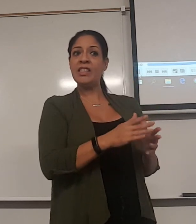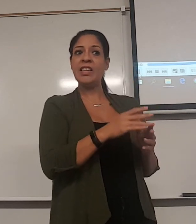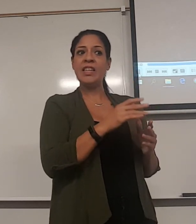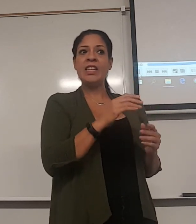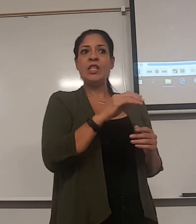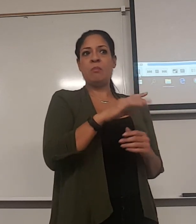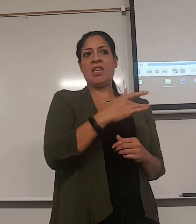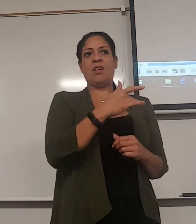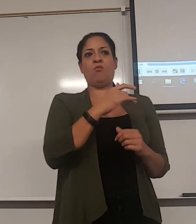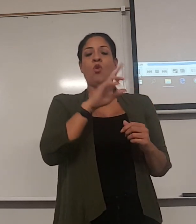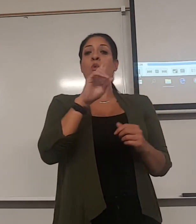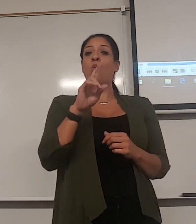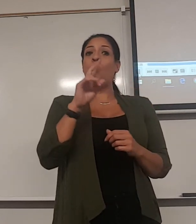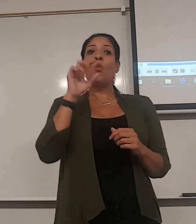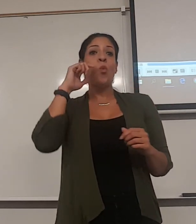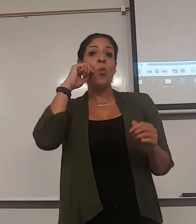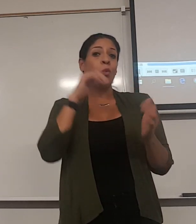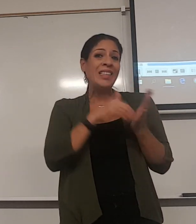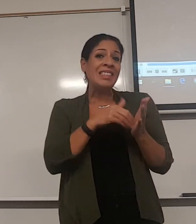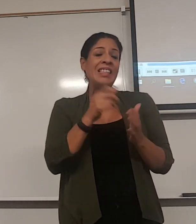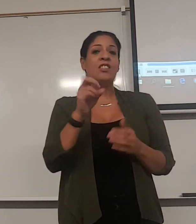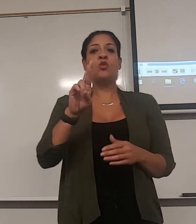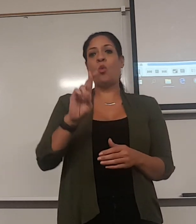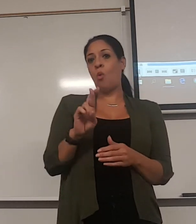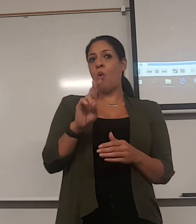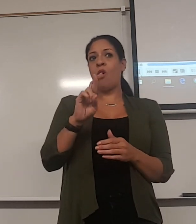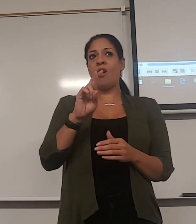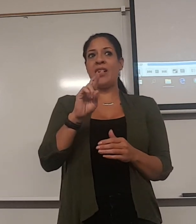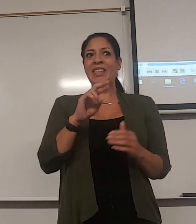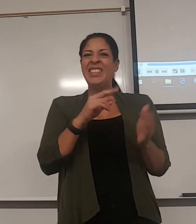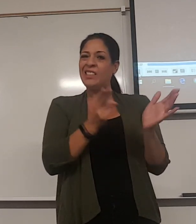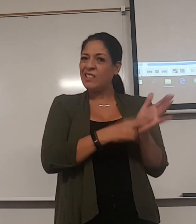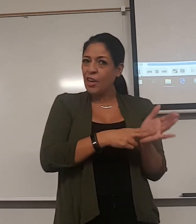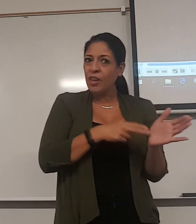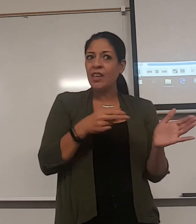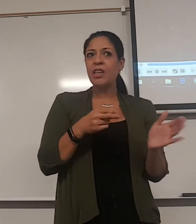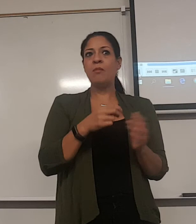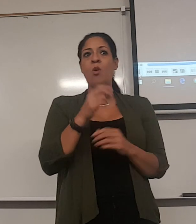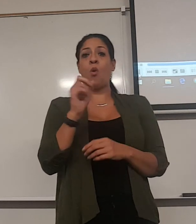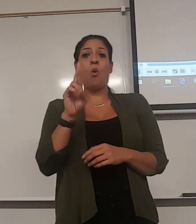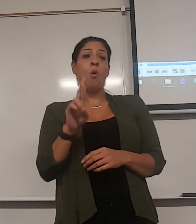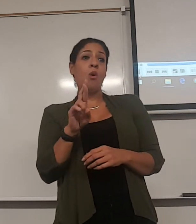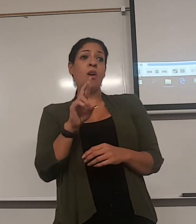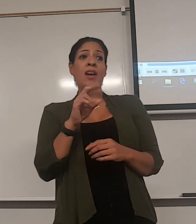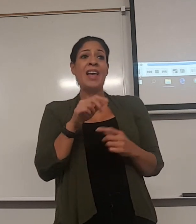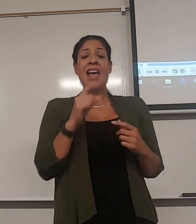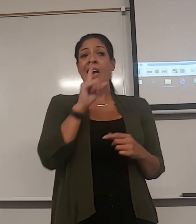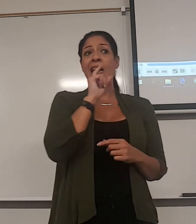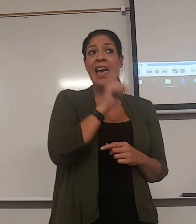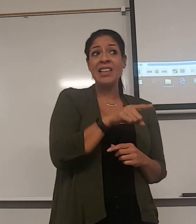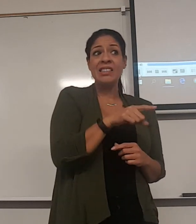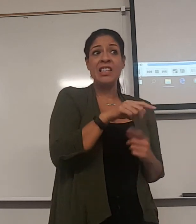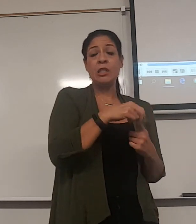is stereotyping, is asking a legitimate question, or is just making a comment. Remember that